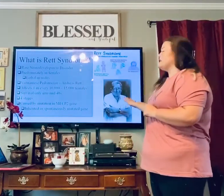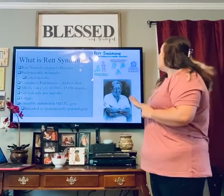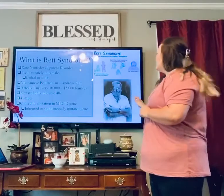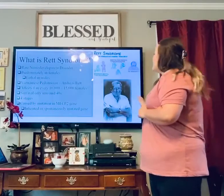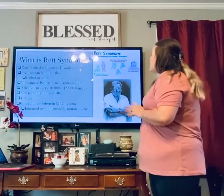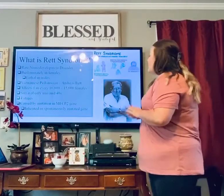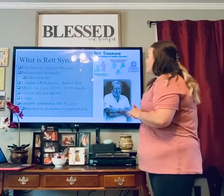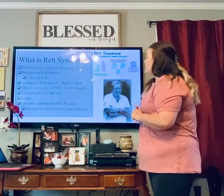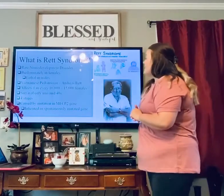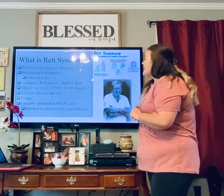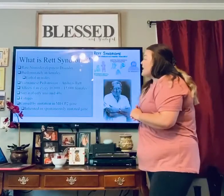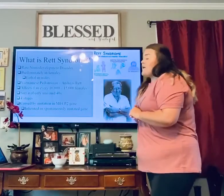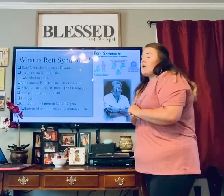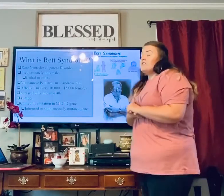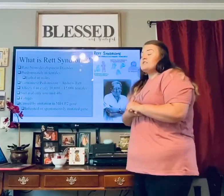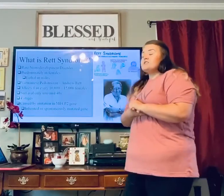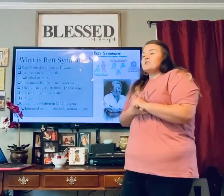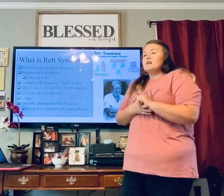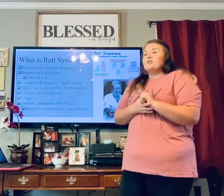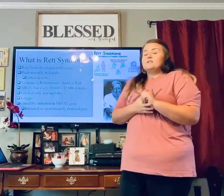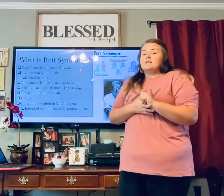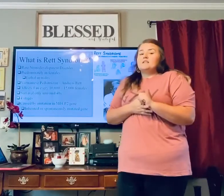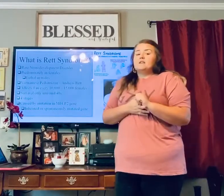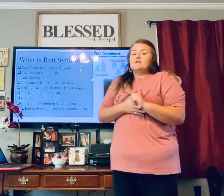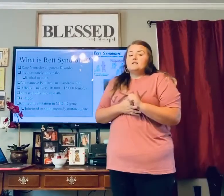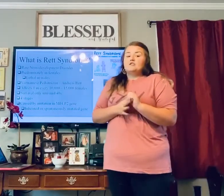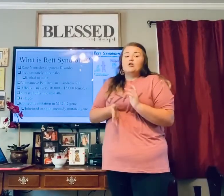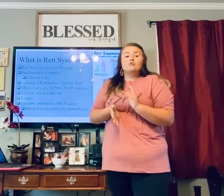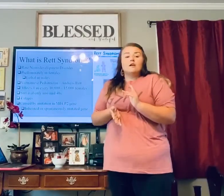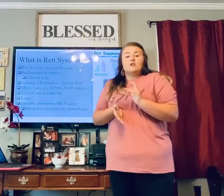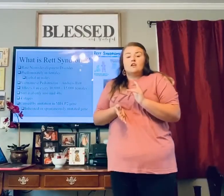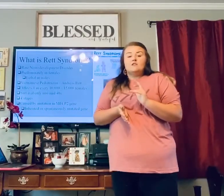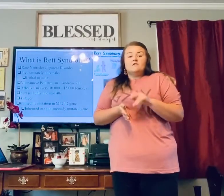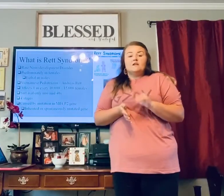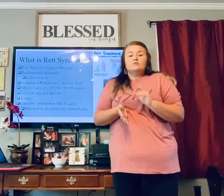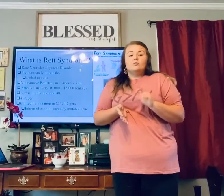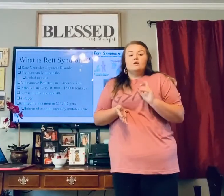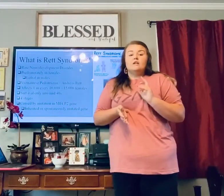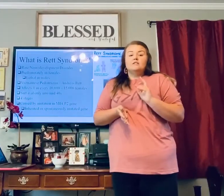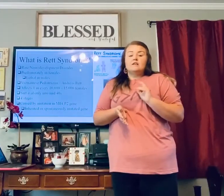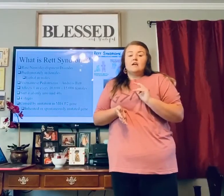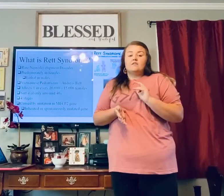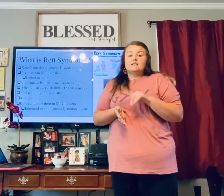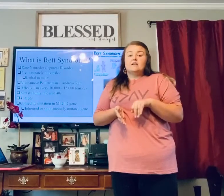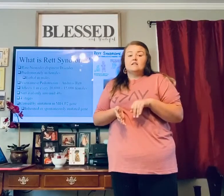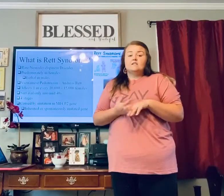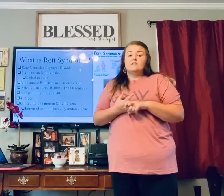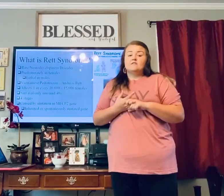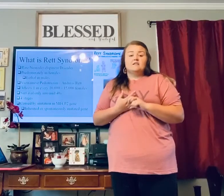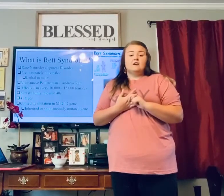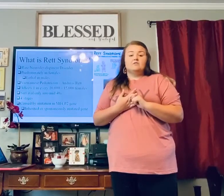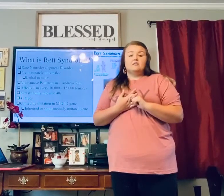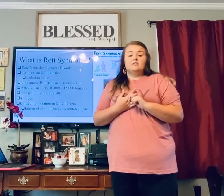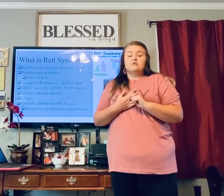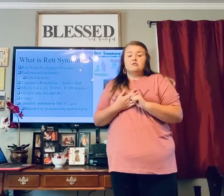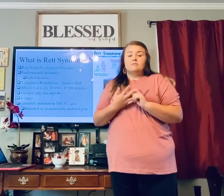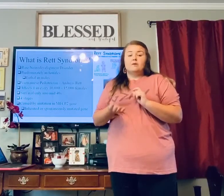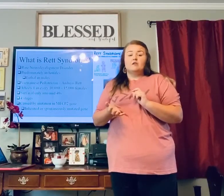it. And this disease is so rare that it affects 1 to every 10 to 15,000 births